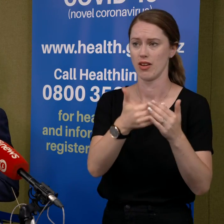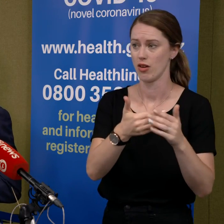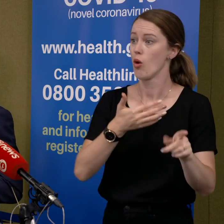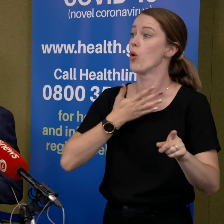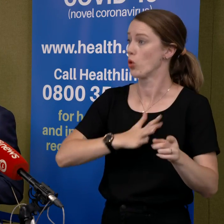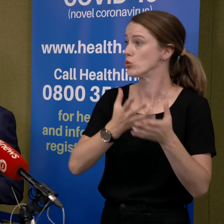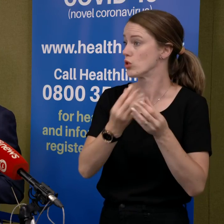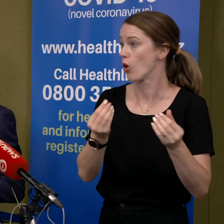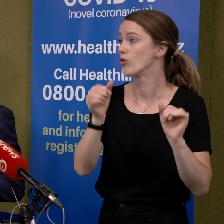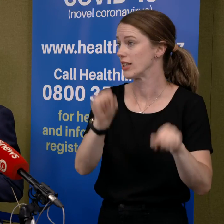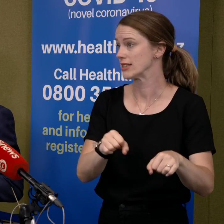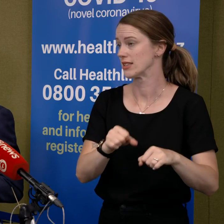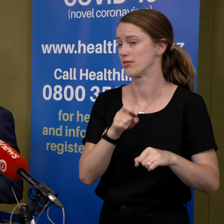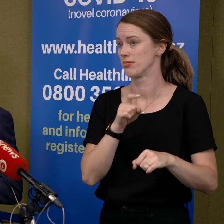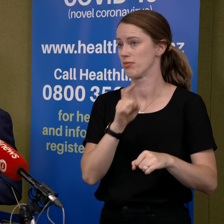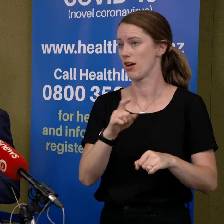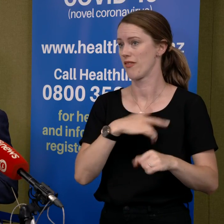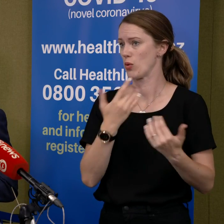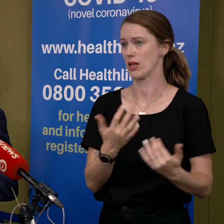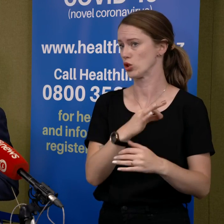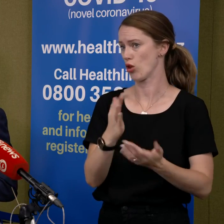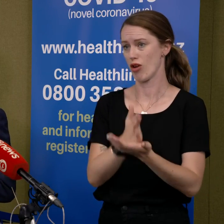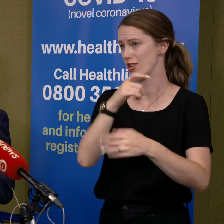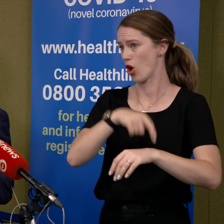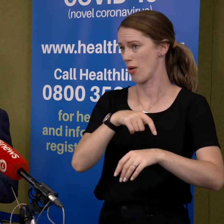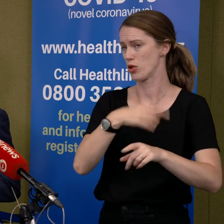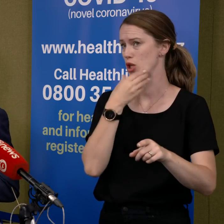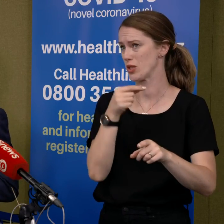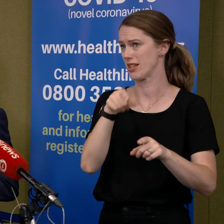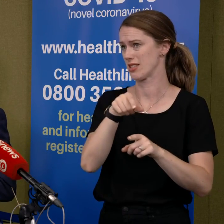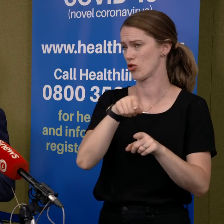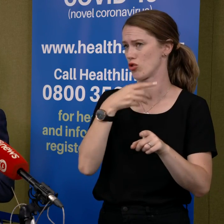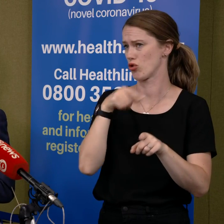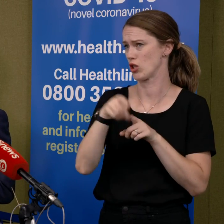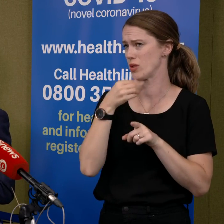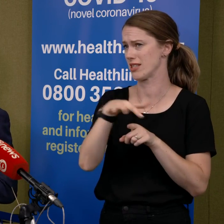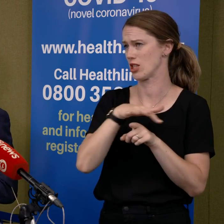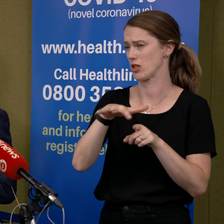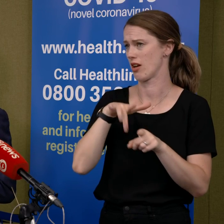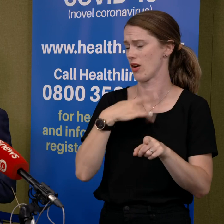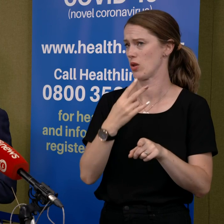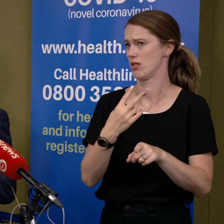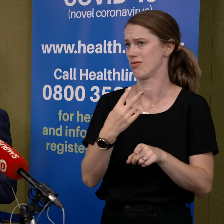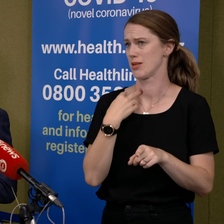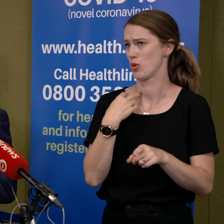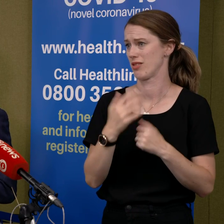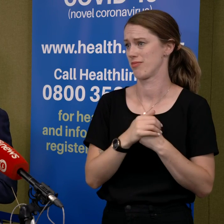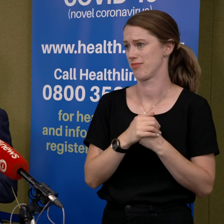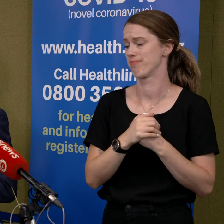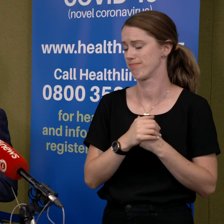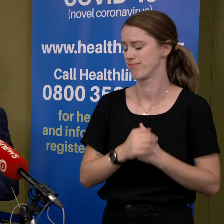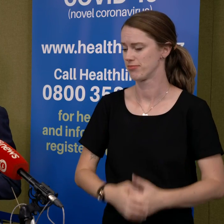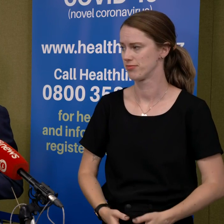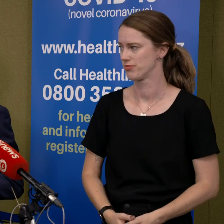we don't want to resolve that matter, but I don't think now is the time to be trying to use this as leverage, and I think that's pretty